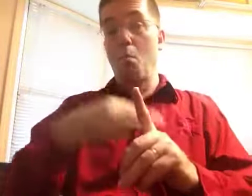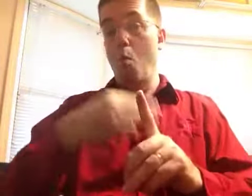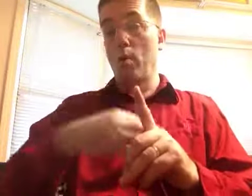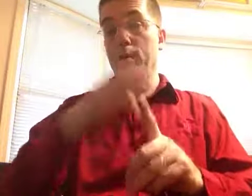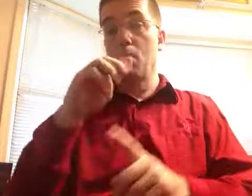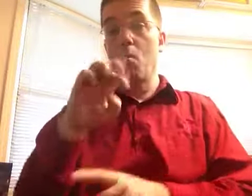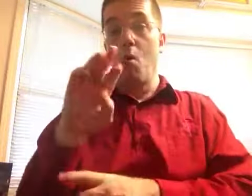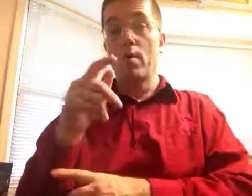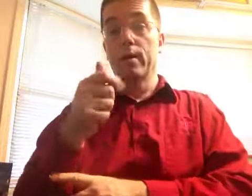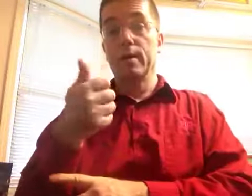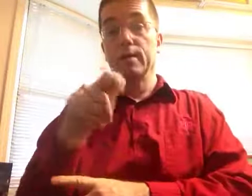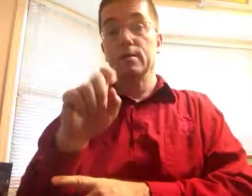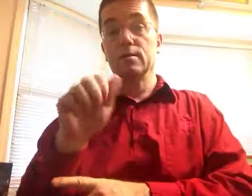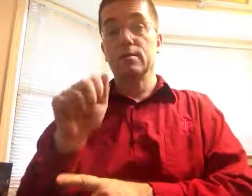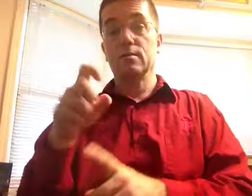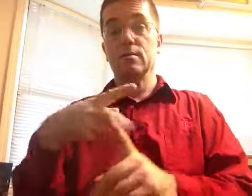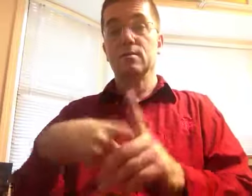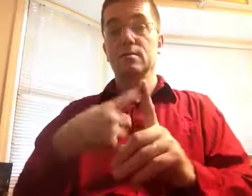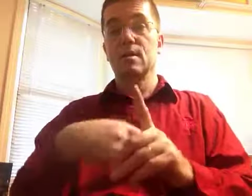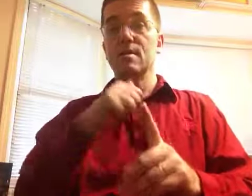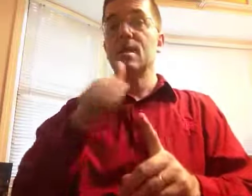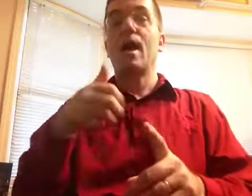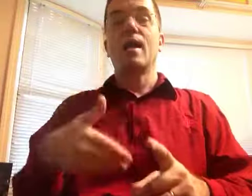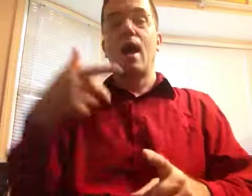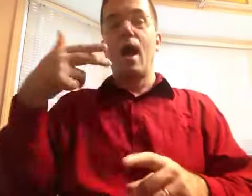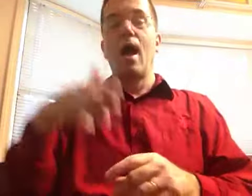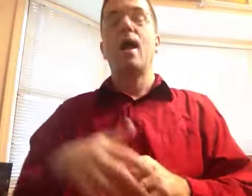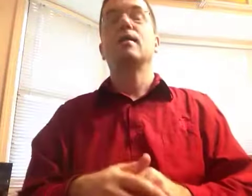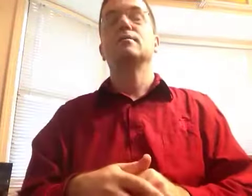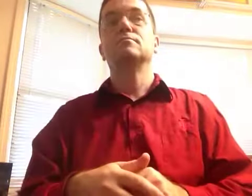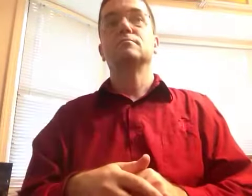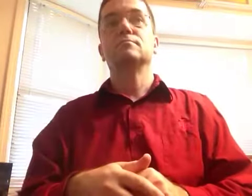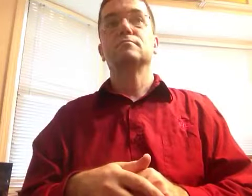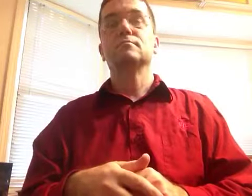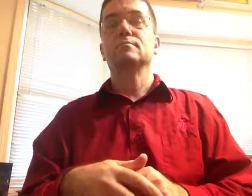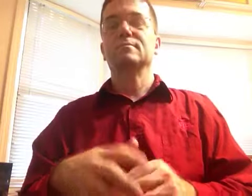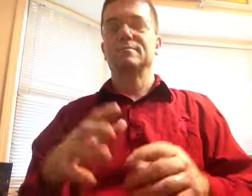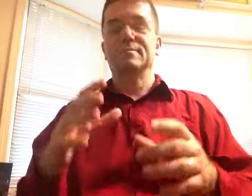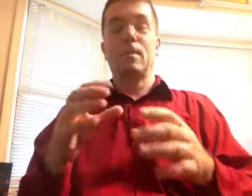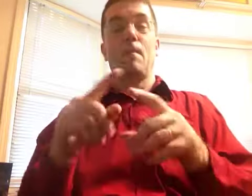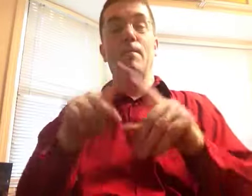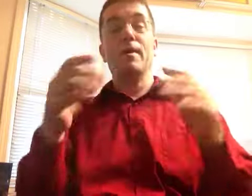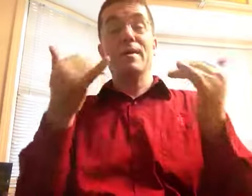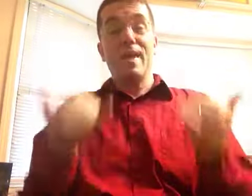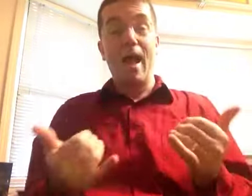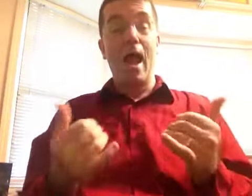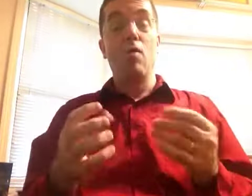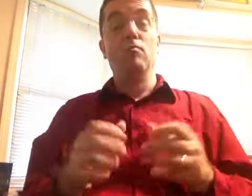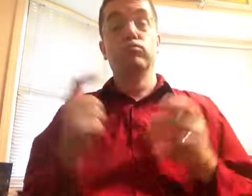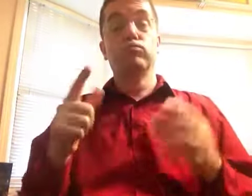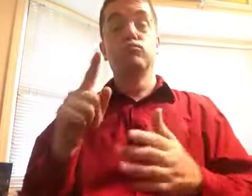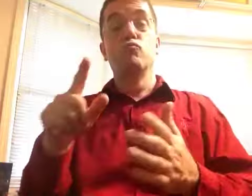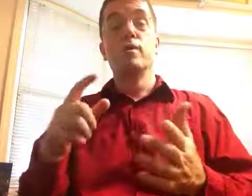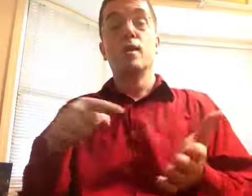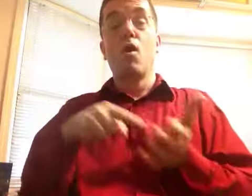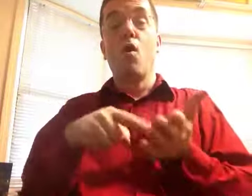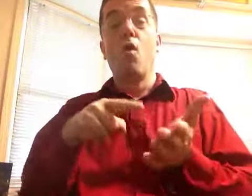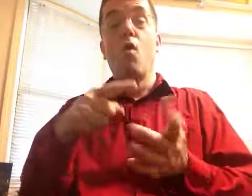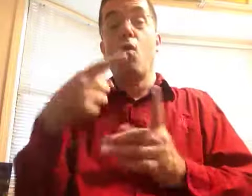It's $1,890, which is obviously quite a bit of our income right now. So I'm just debating should I, get a job, and